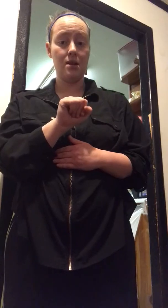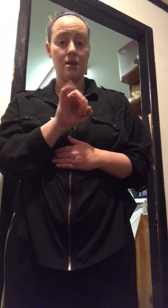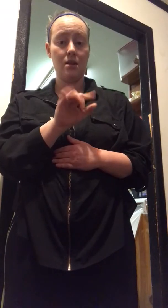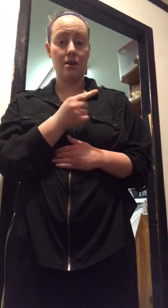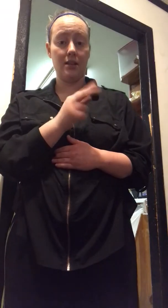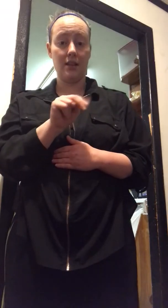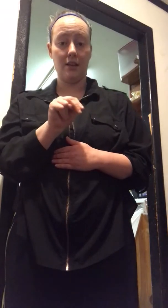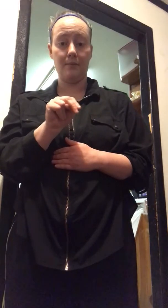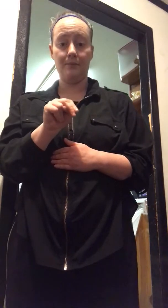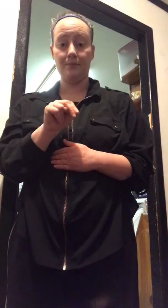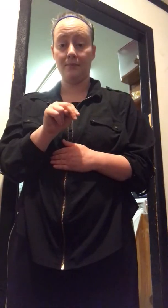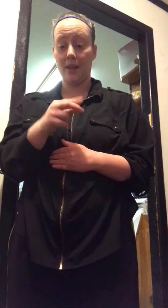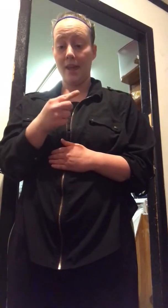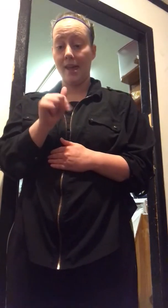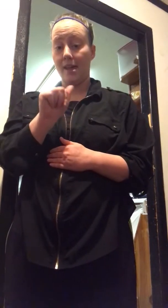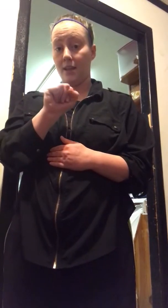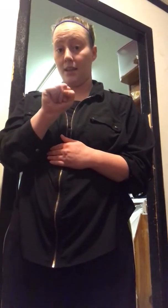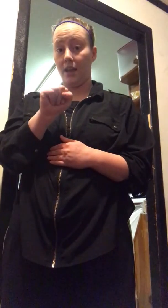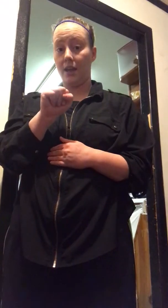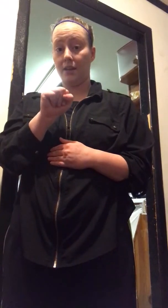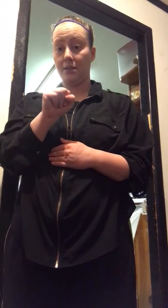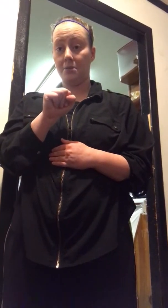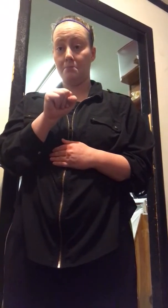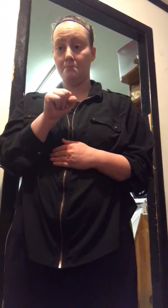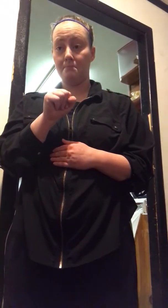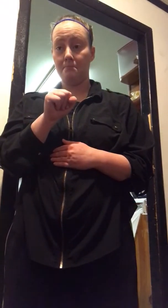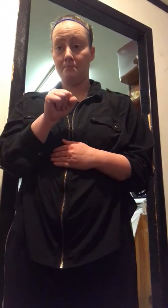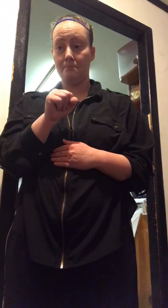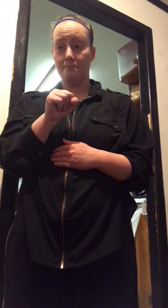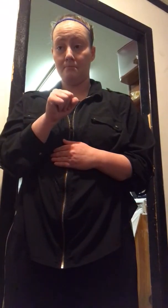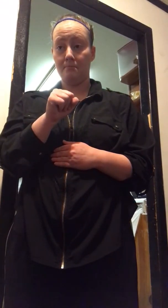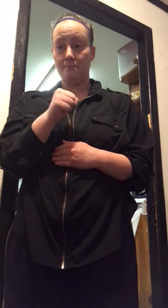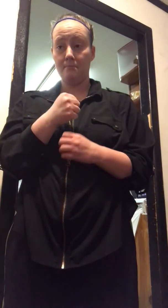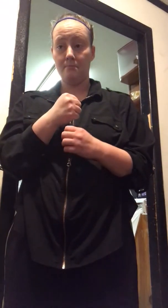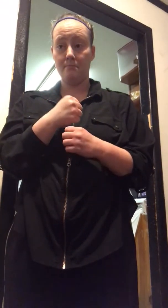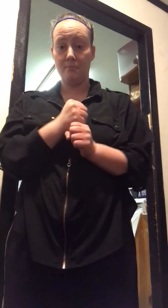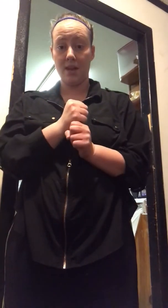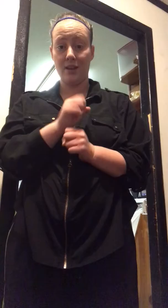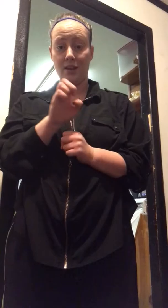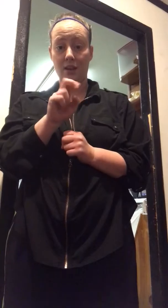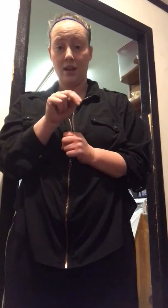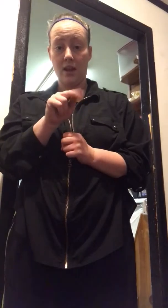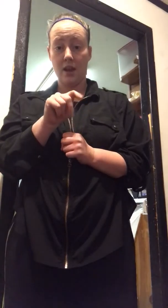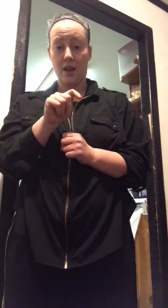Gas used to release energy from food materials,